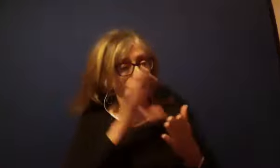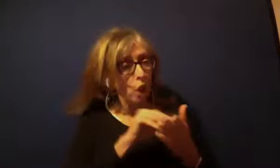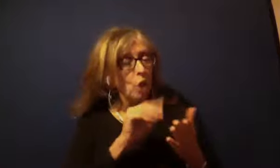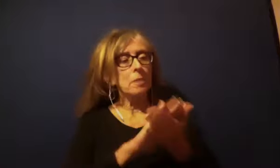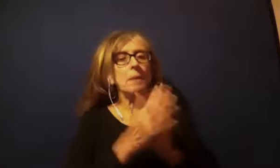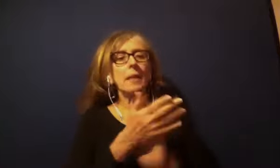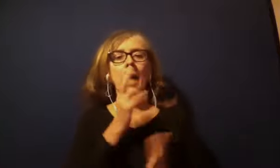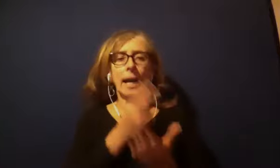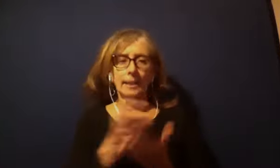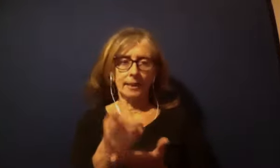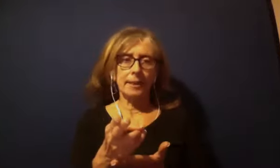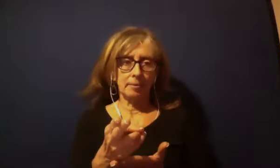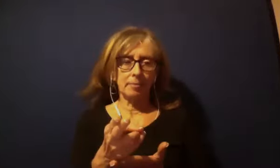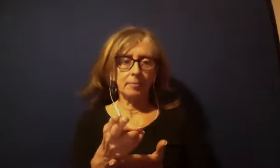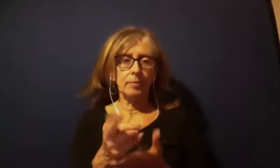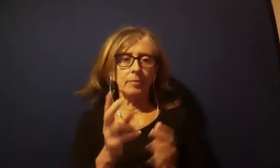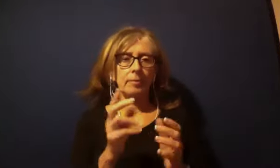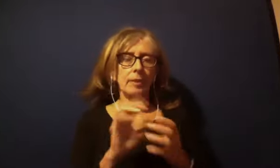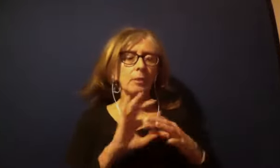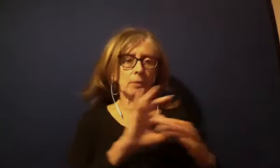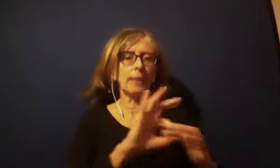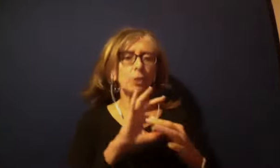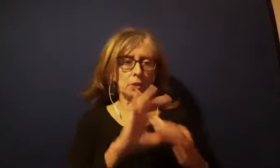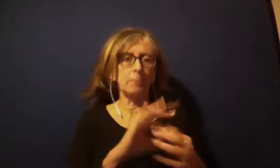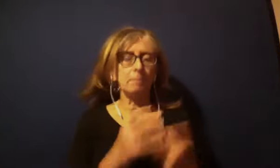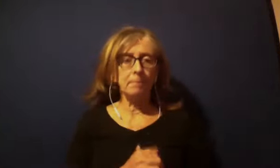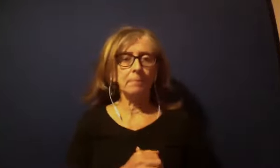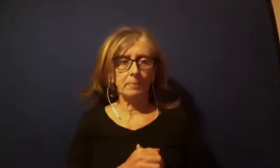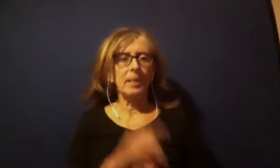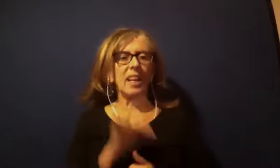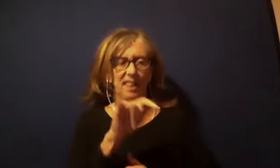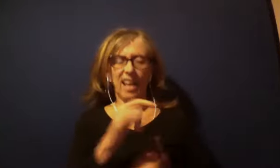relationships, and that's the one thing that sponsorship is definitely developing in me further now. With